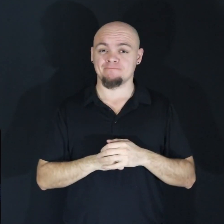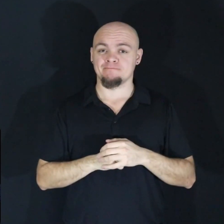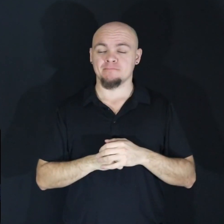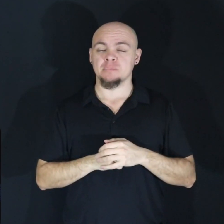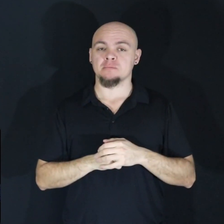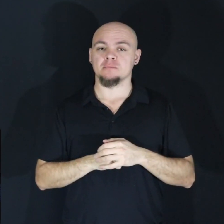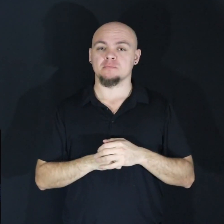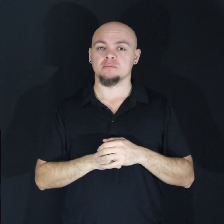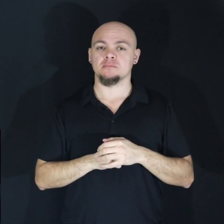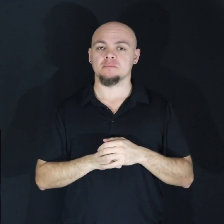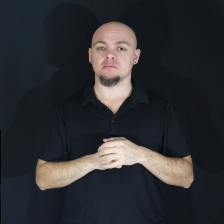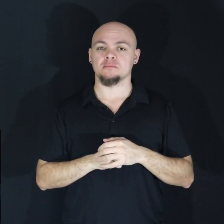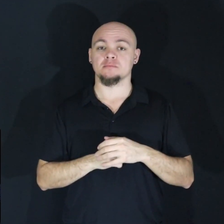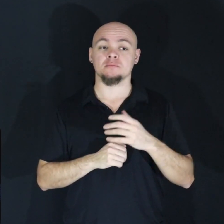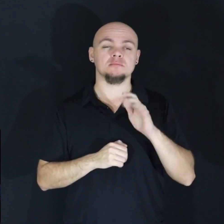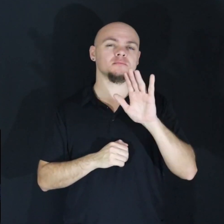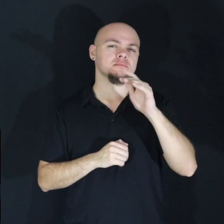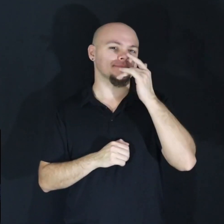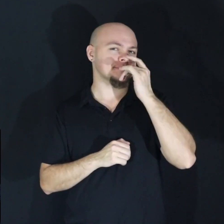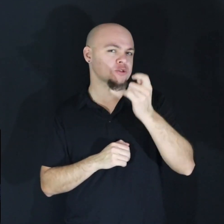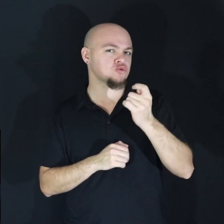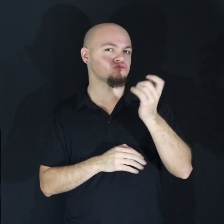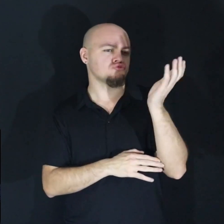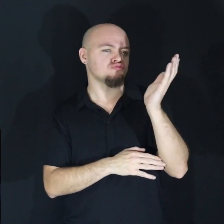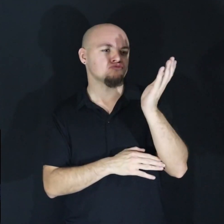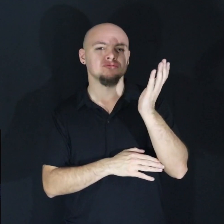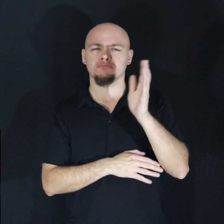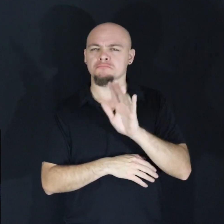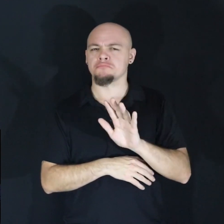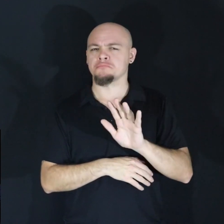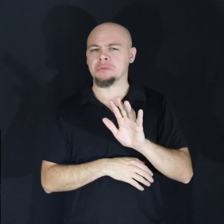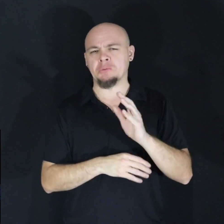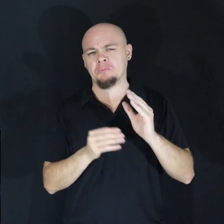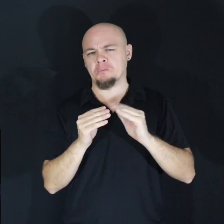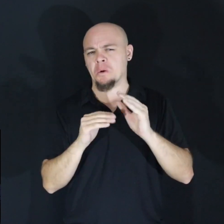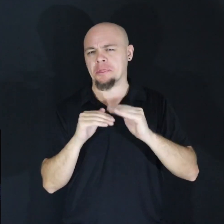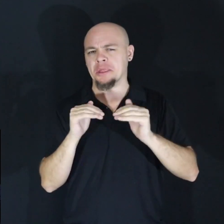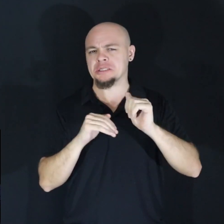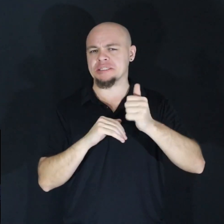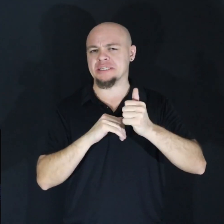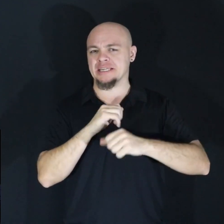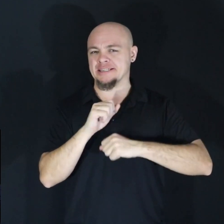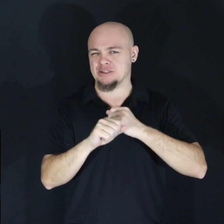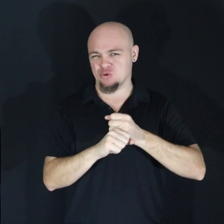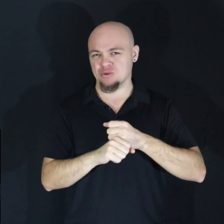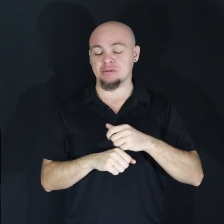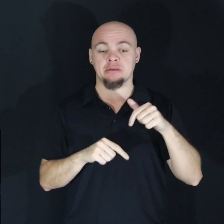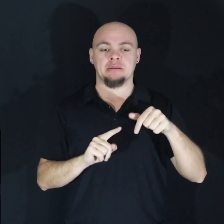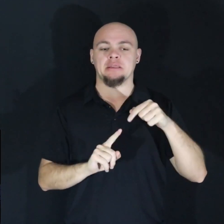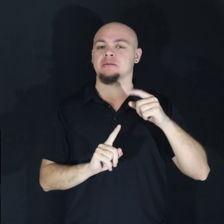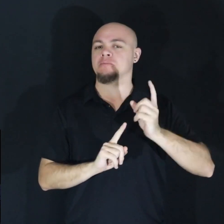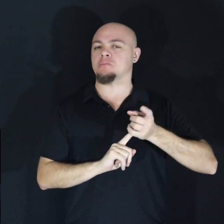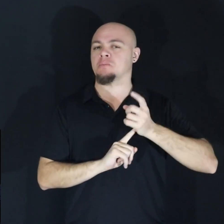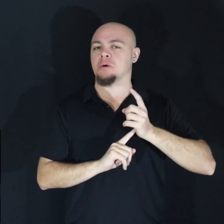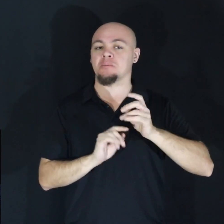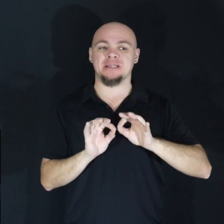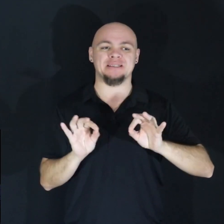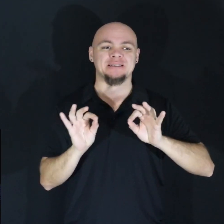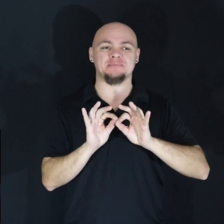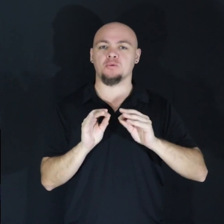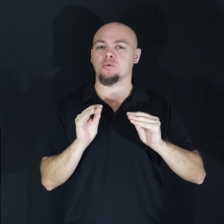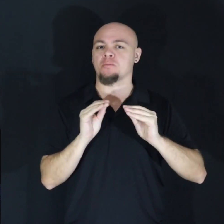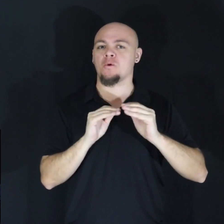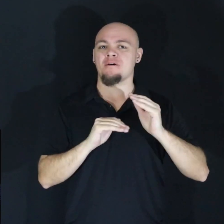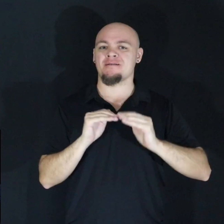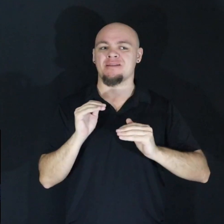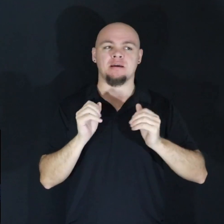It's interesting. I've been on the speaker circuit now for over a decade, and this moment feels more important to me